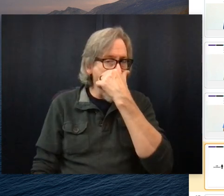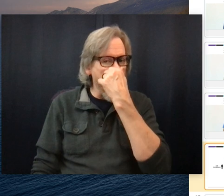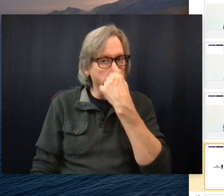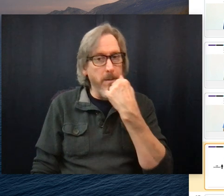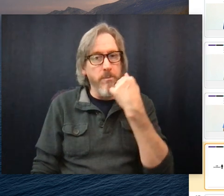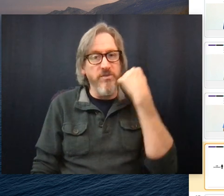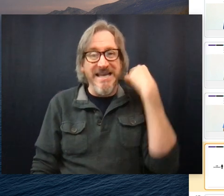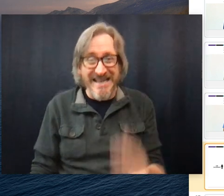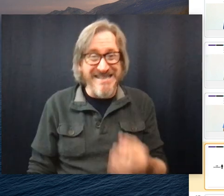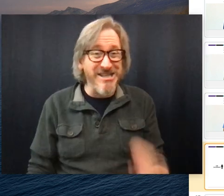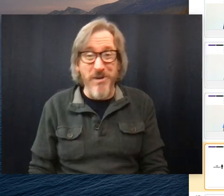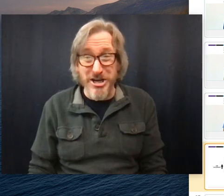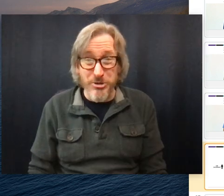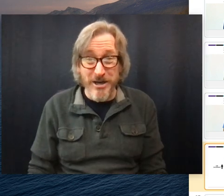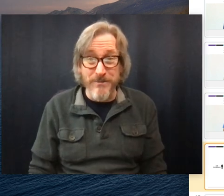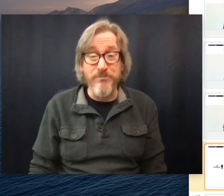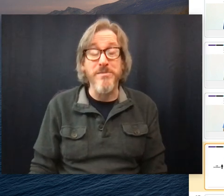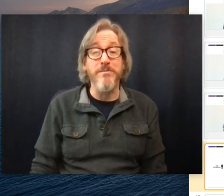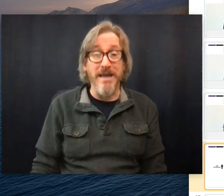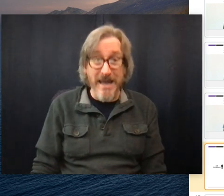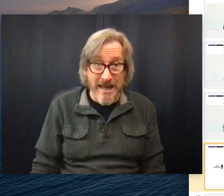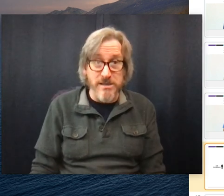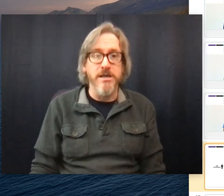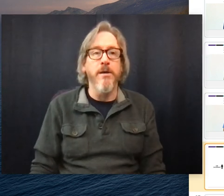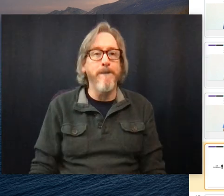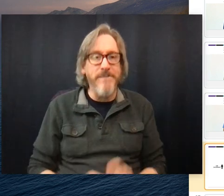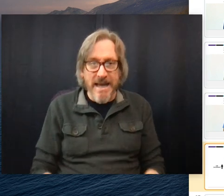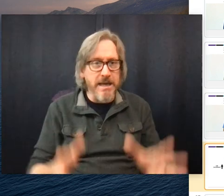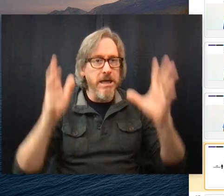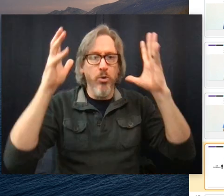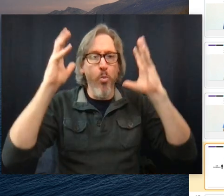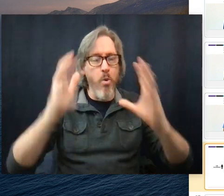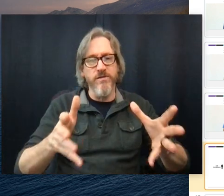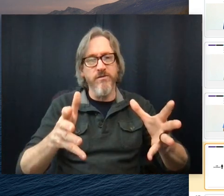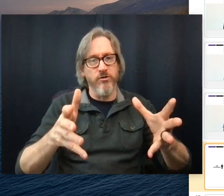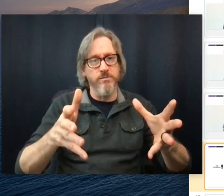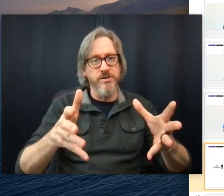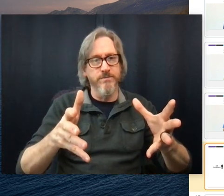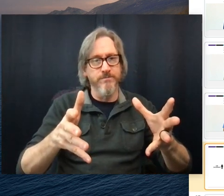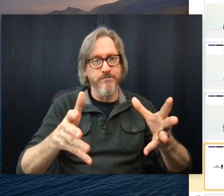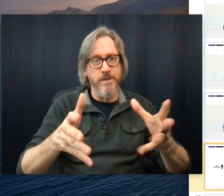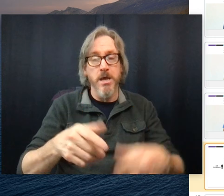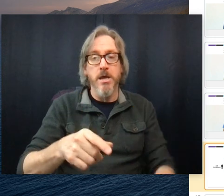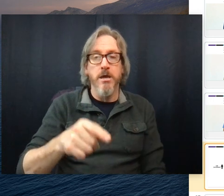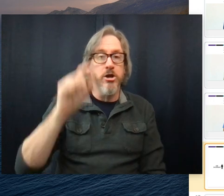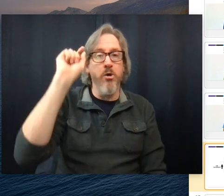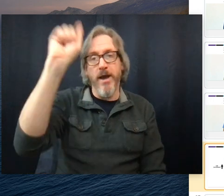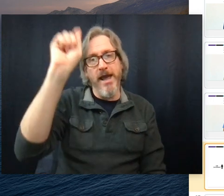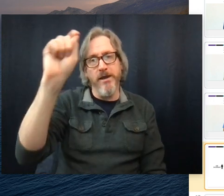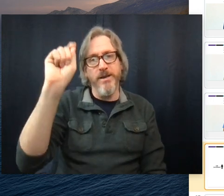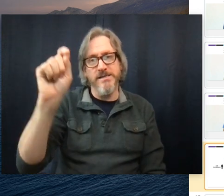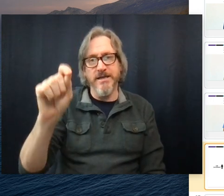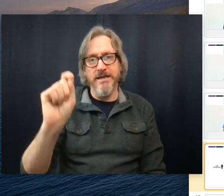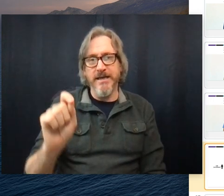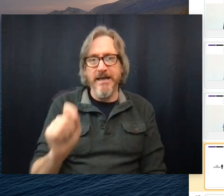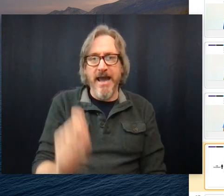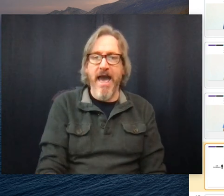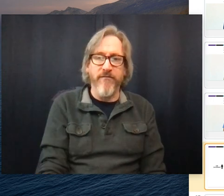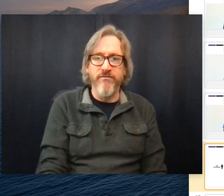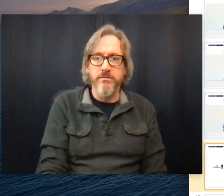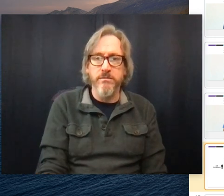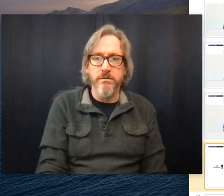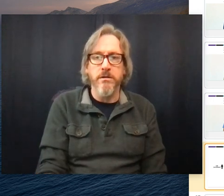So the easiest way to do it is pick one of the verbs. Go A, B, C, D,